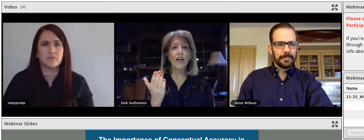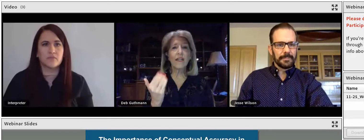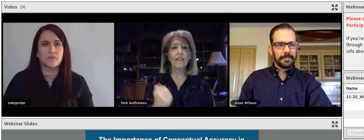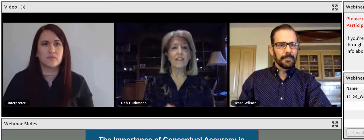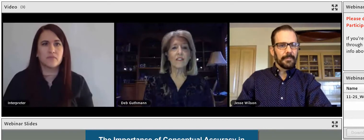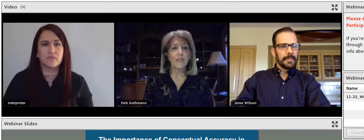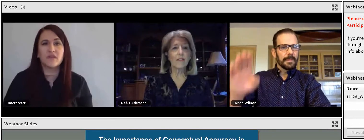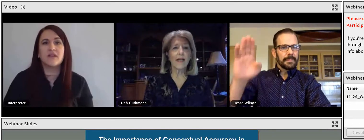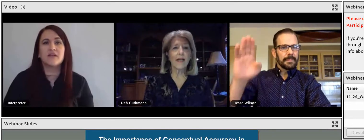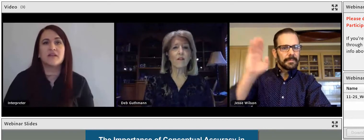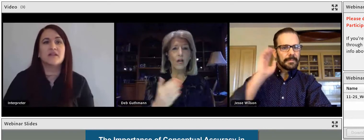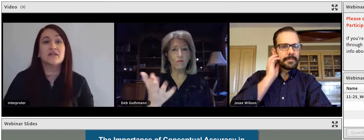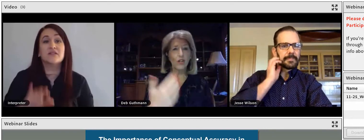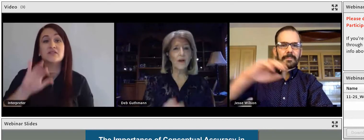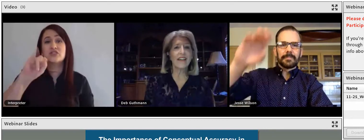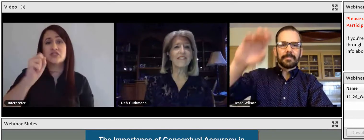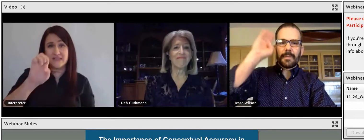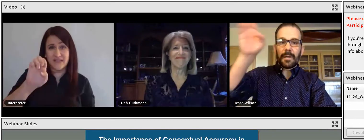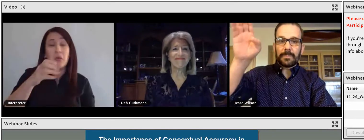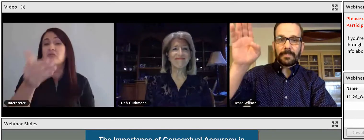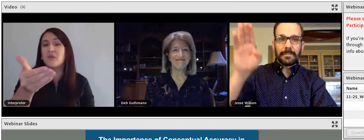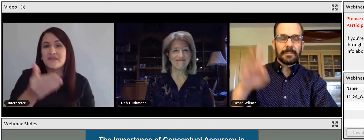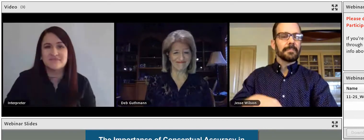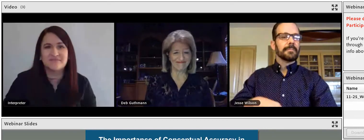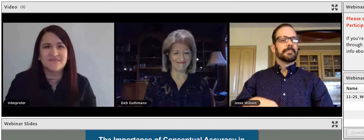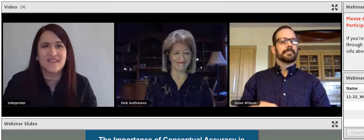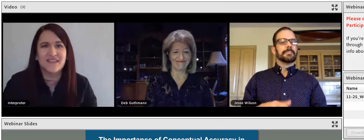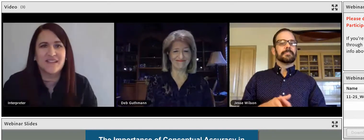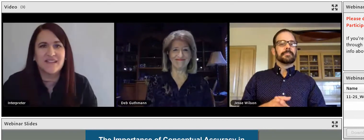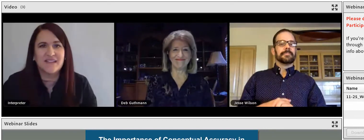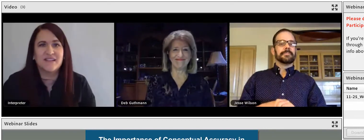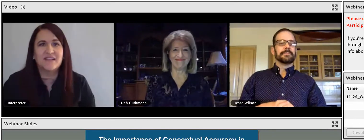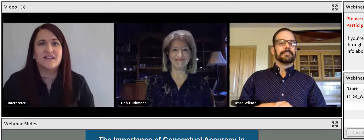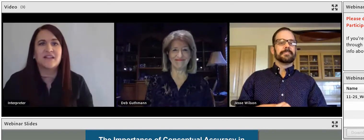Jesse, we're talking a little bit about, oh, go ahead.